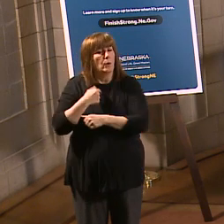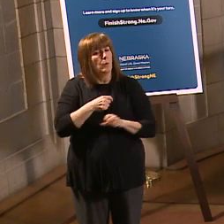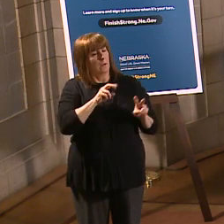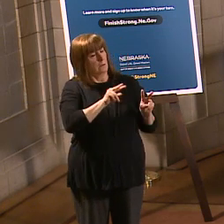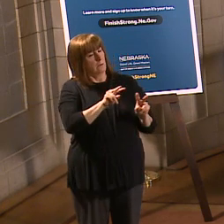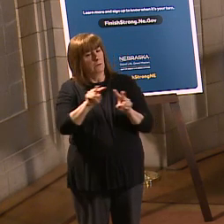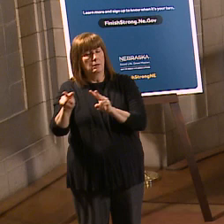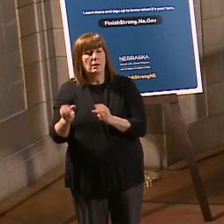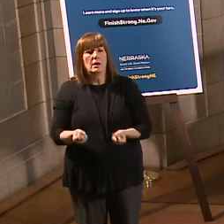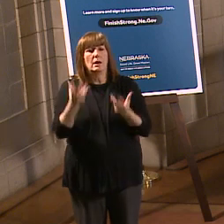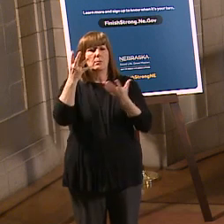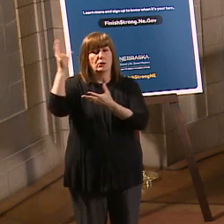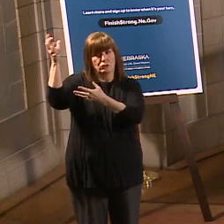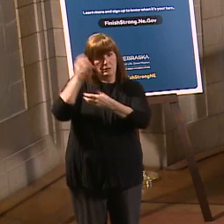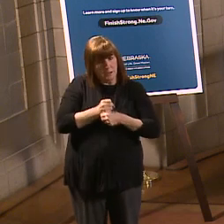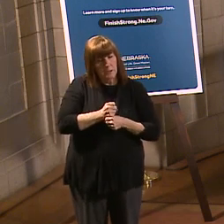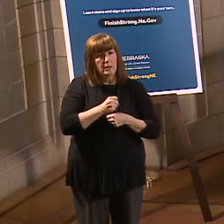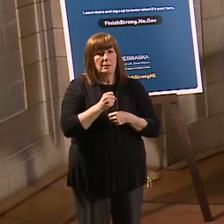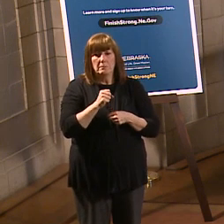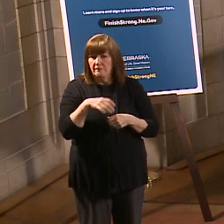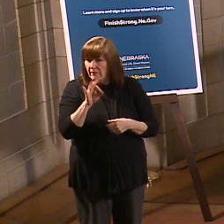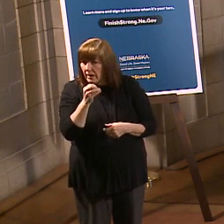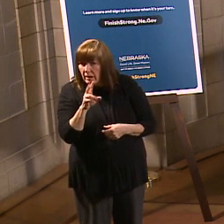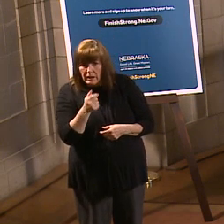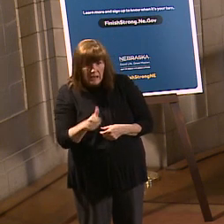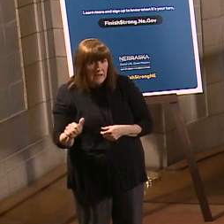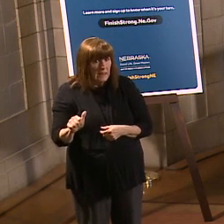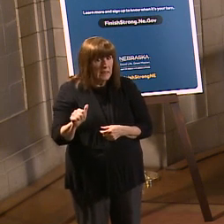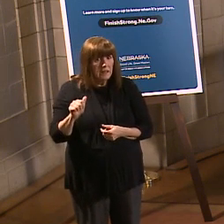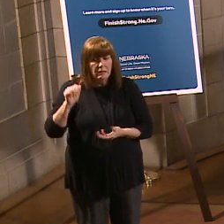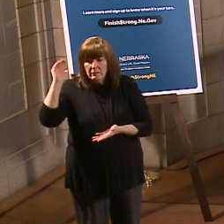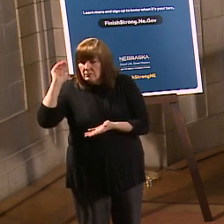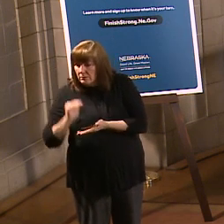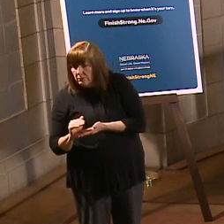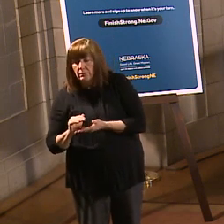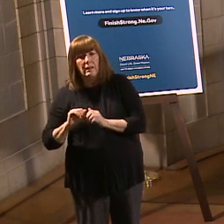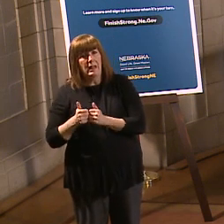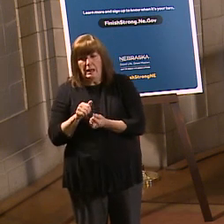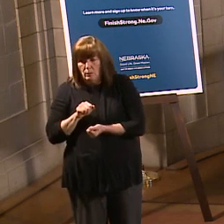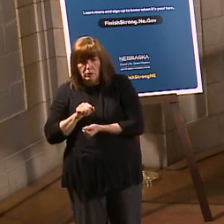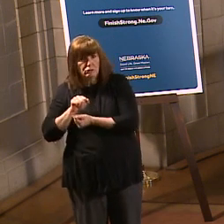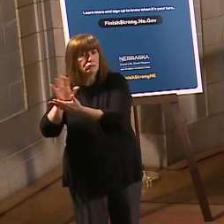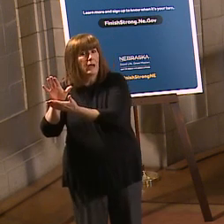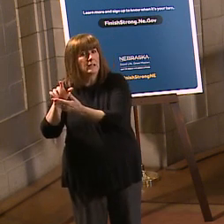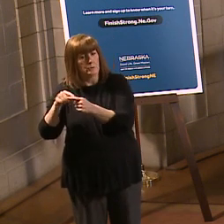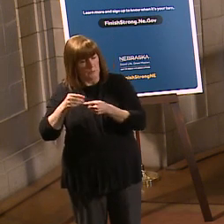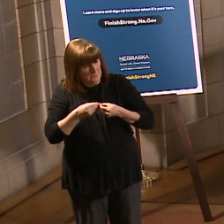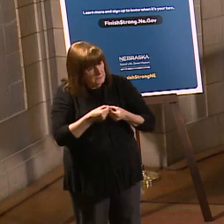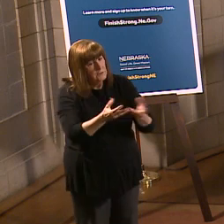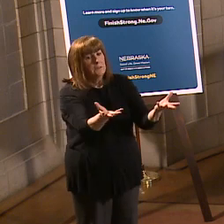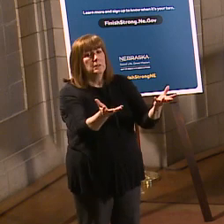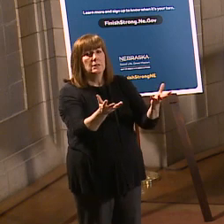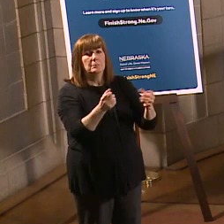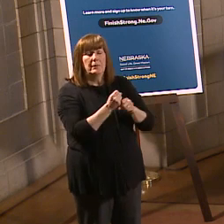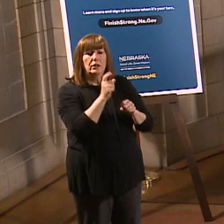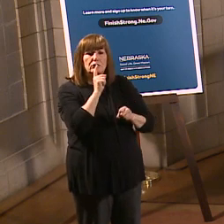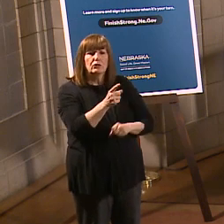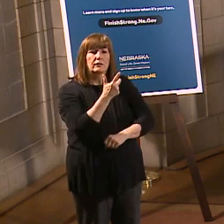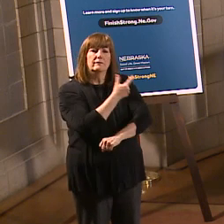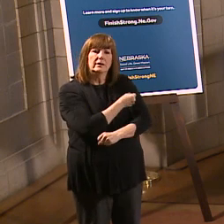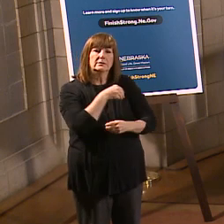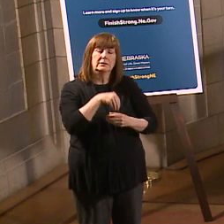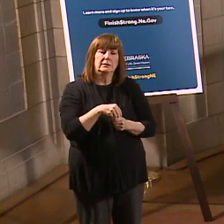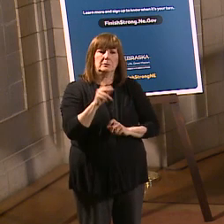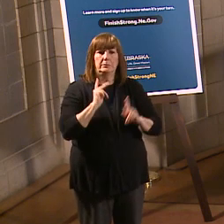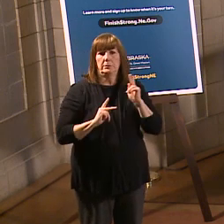the inventories to be able to find out if anything seems to be getting slowed down. How do we address that, get that obstacle out of the way, and make sure those vaccines are getting to